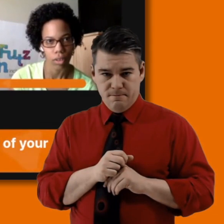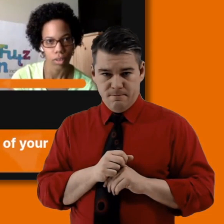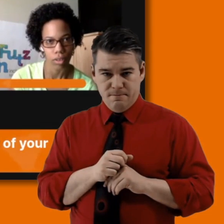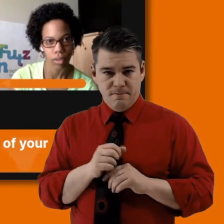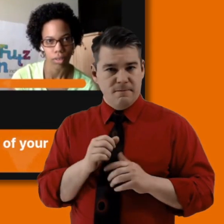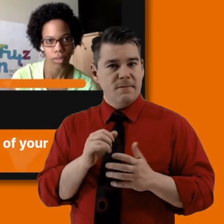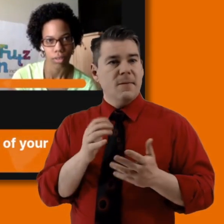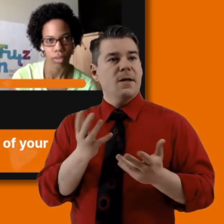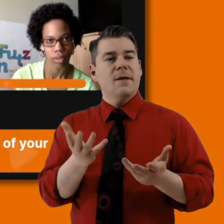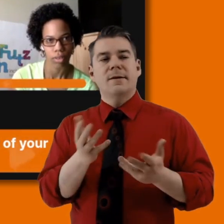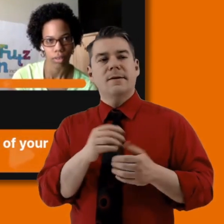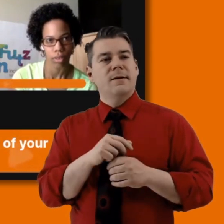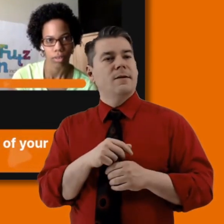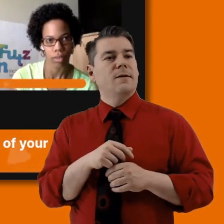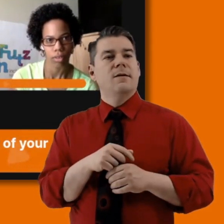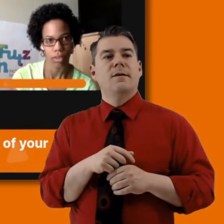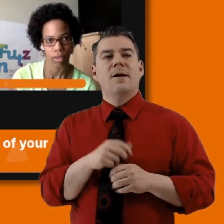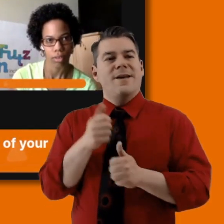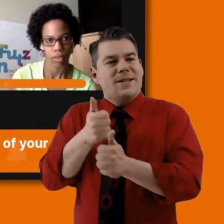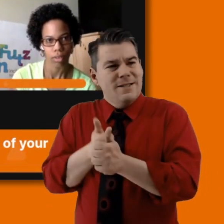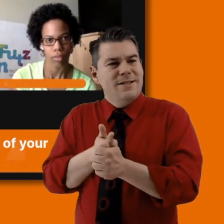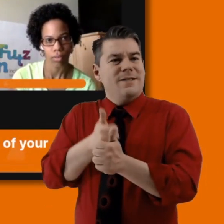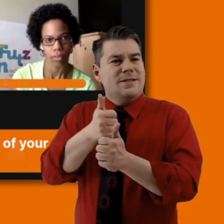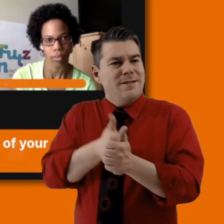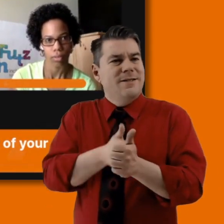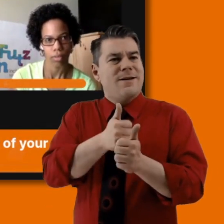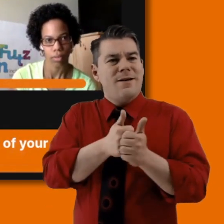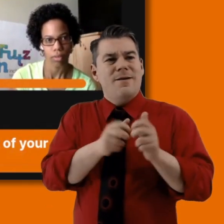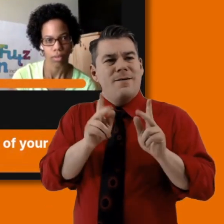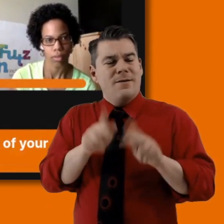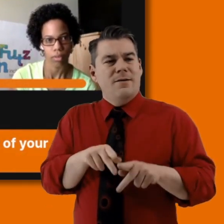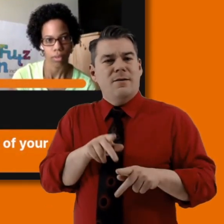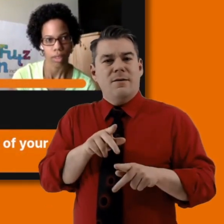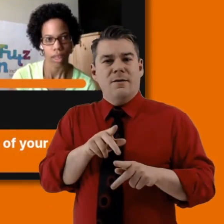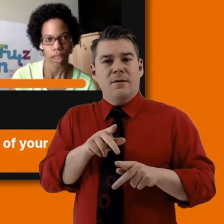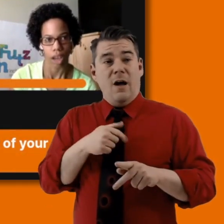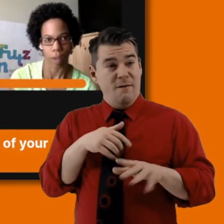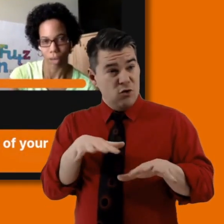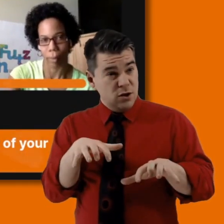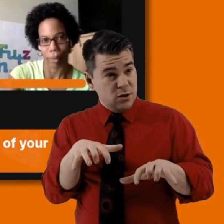that every single person is so unbelievable. Did I freeze?